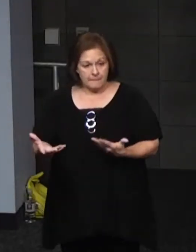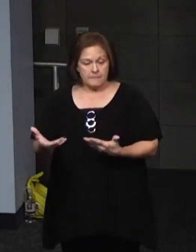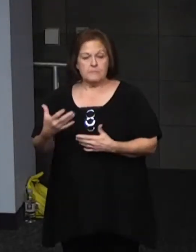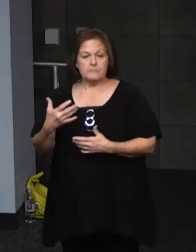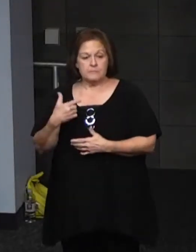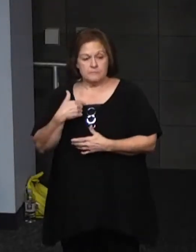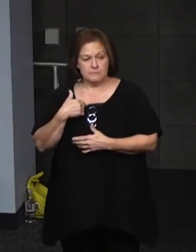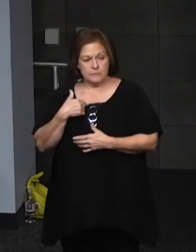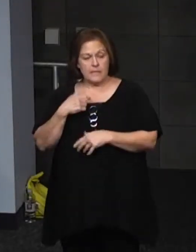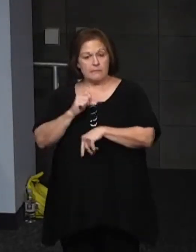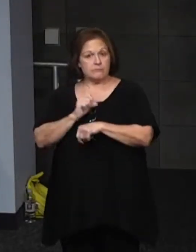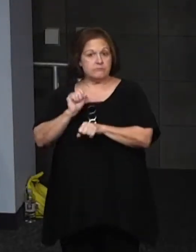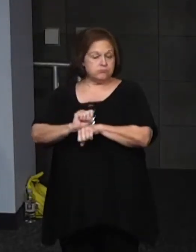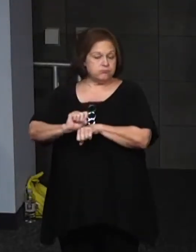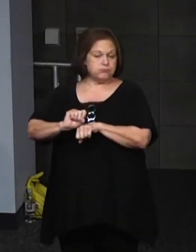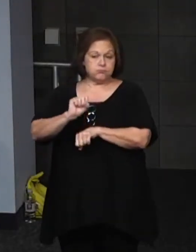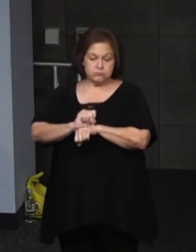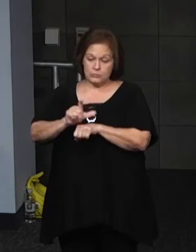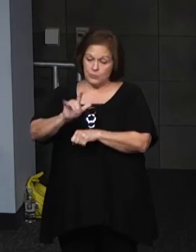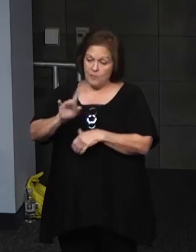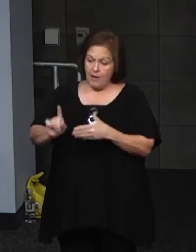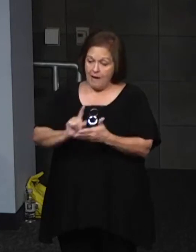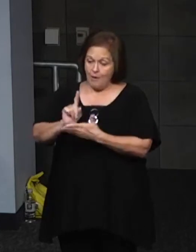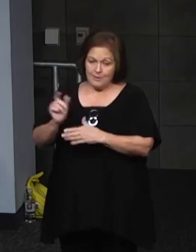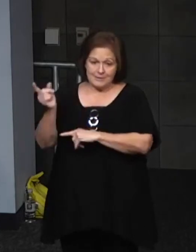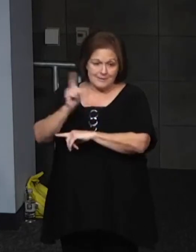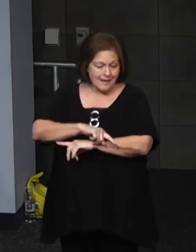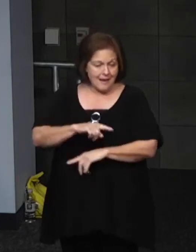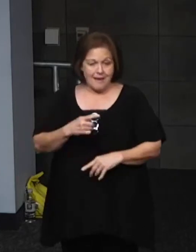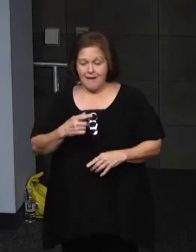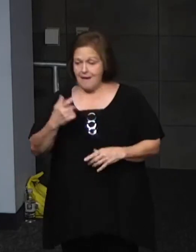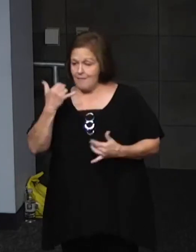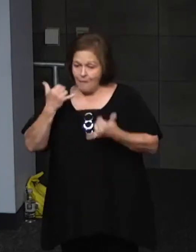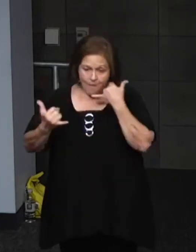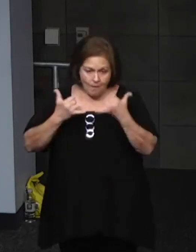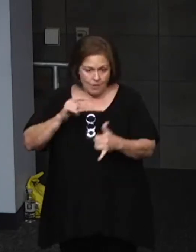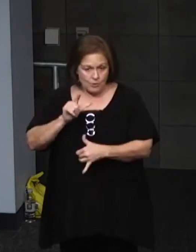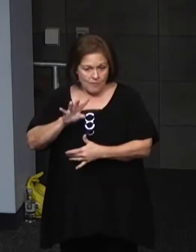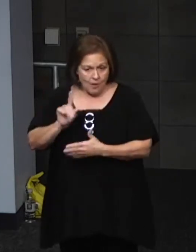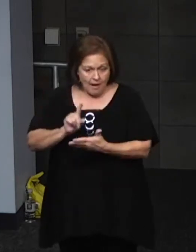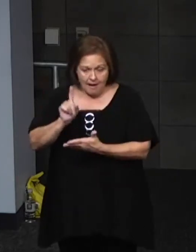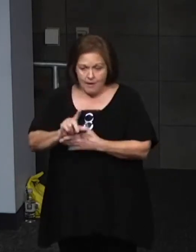we're operating 24 hours a day. We're taking calls 24 hours a day.